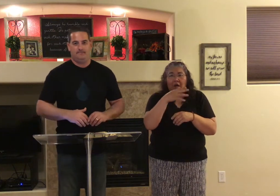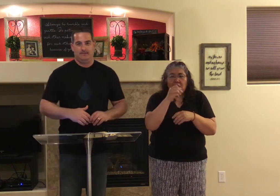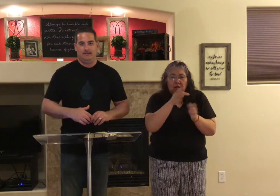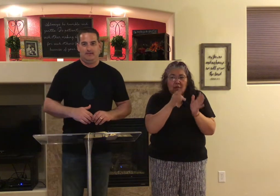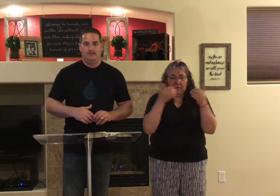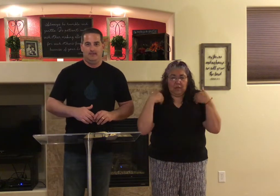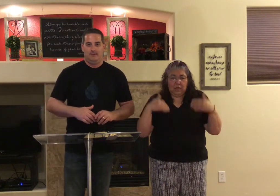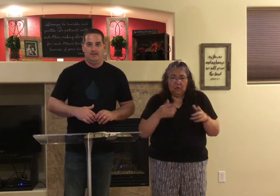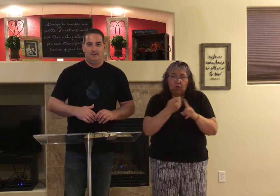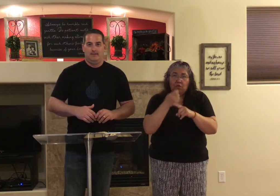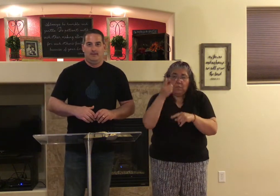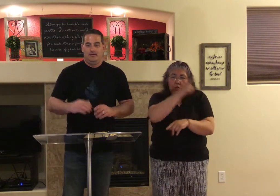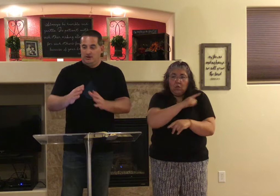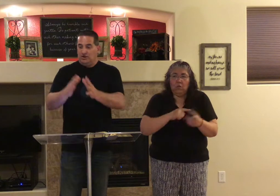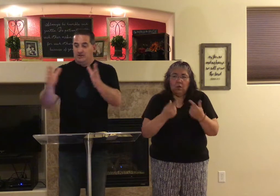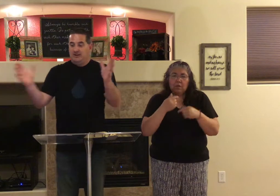up.